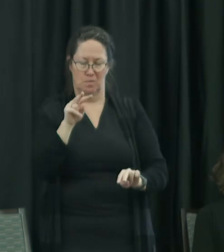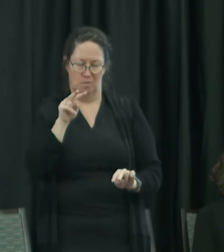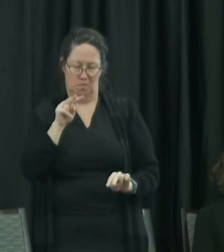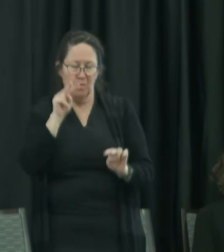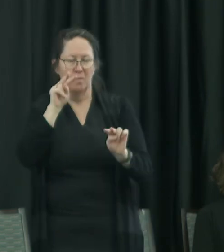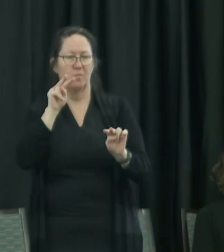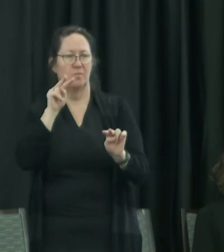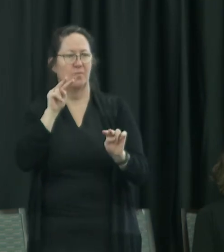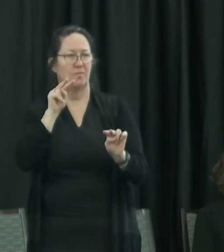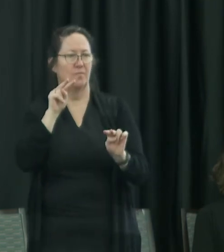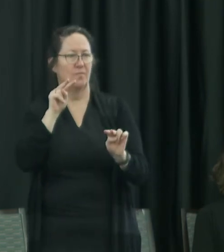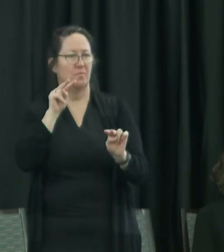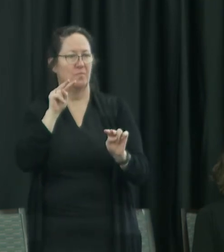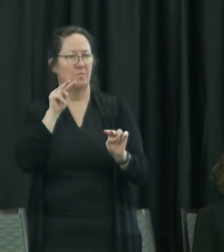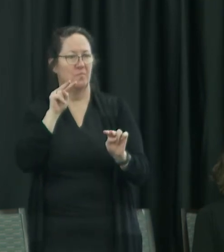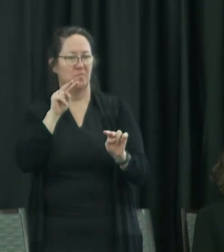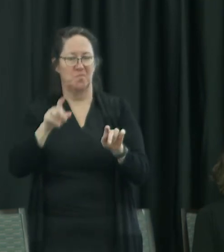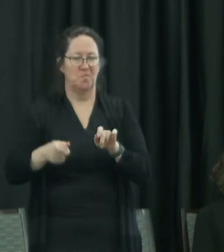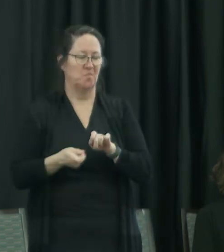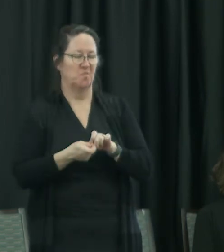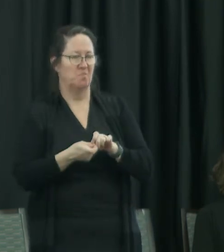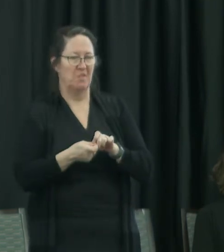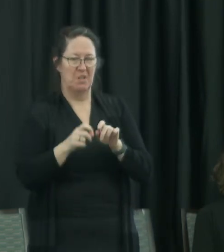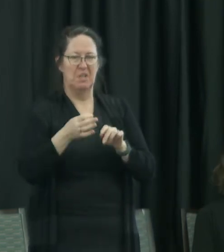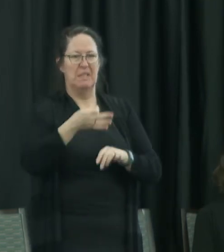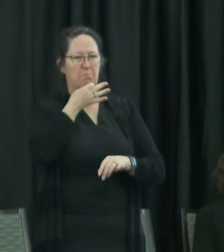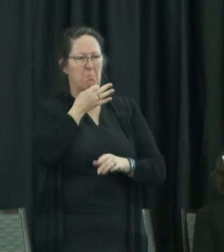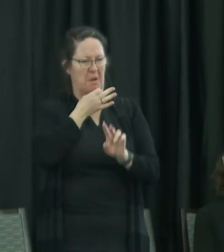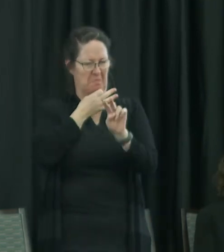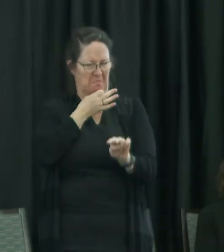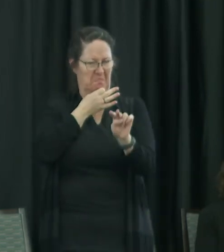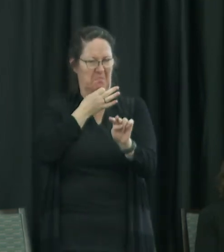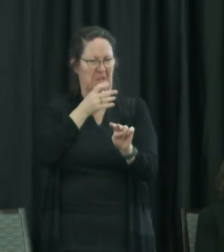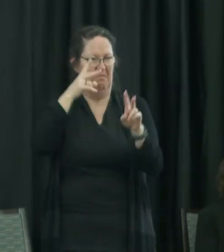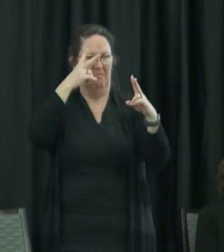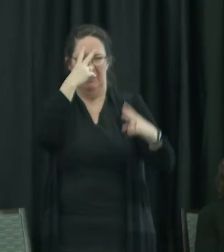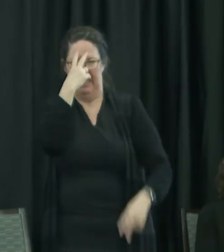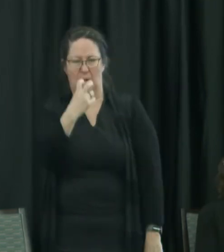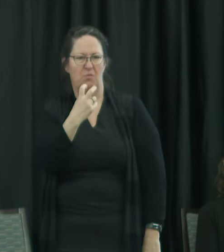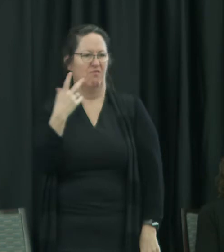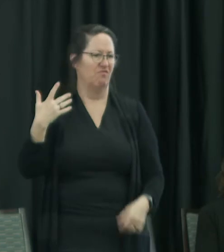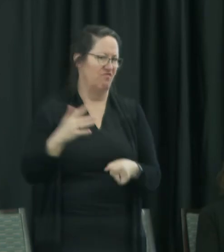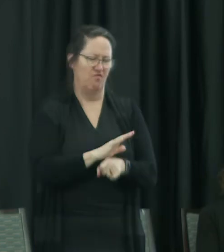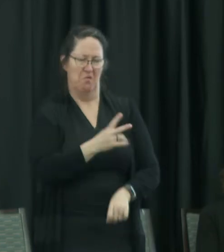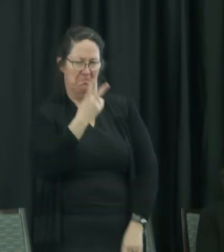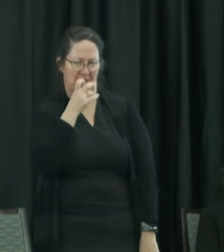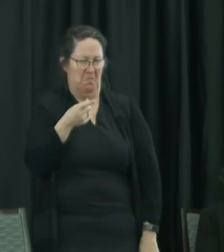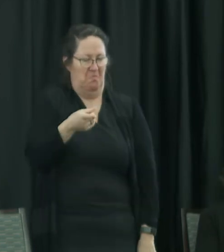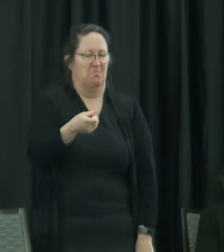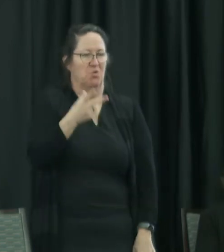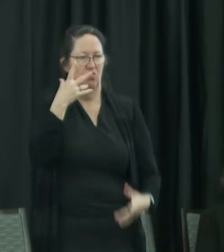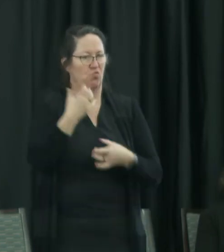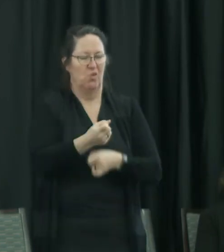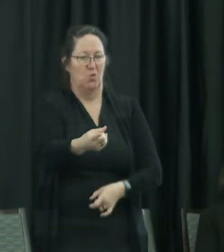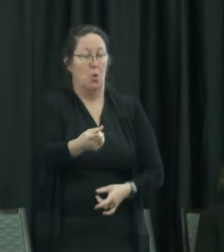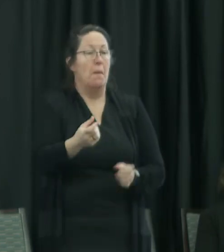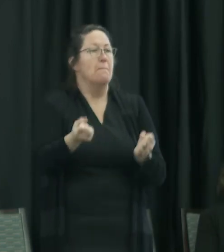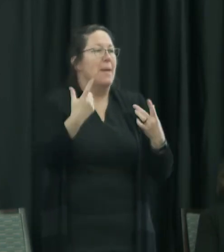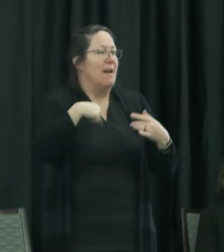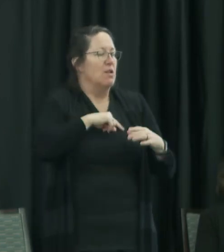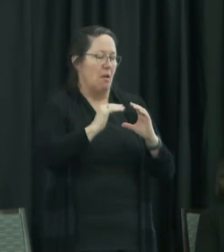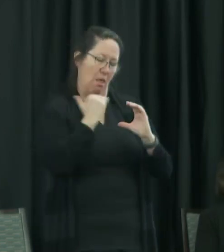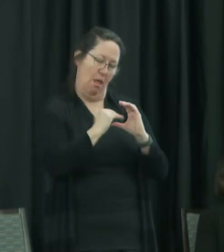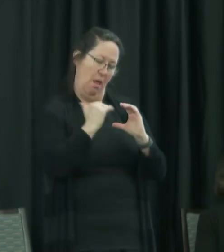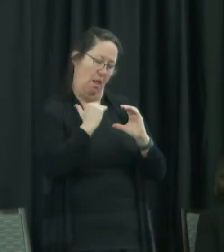instances, vilified, their expertise questioned, and science rejected. Many of us in this room received hundreds